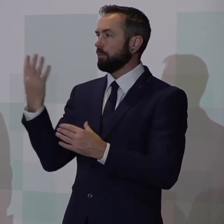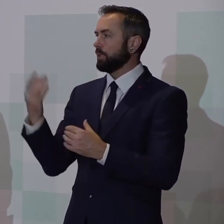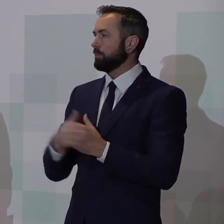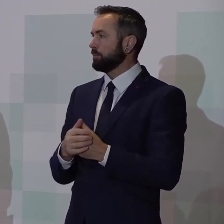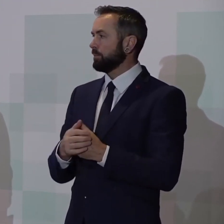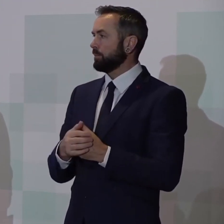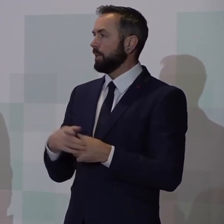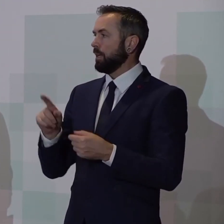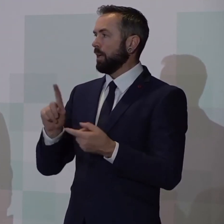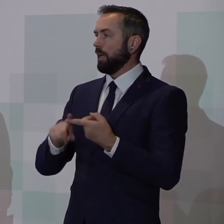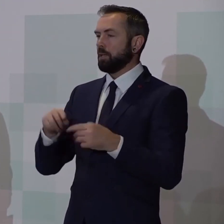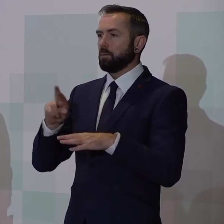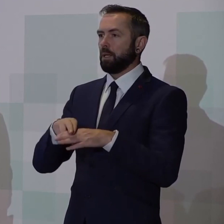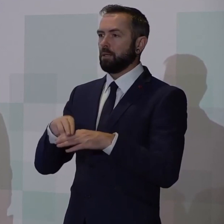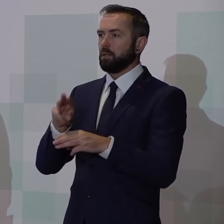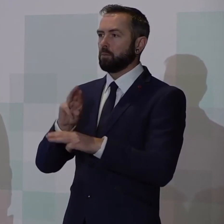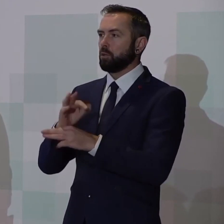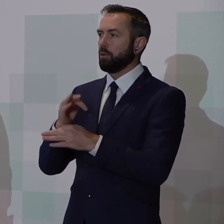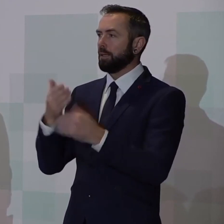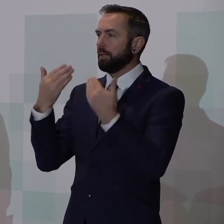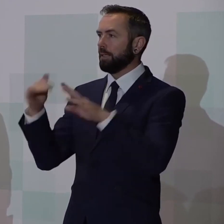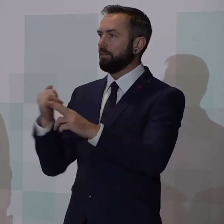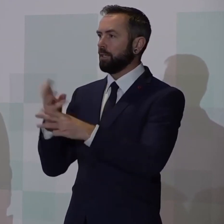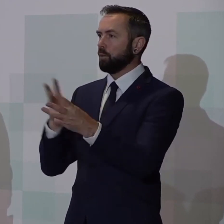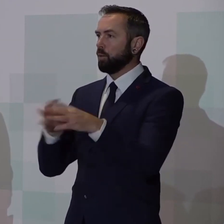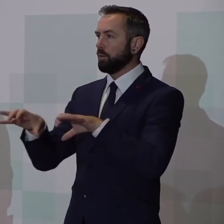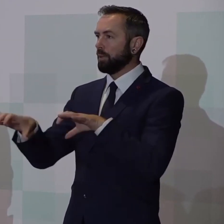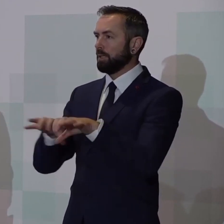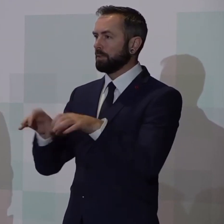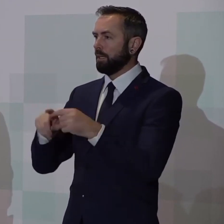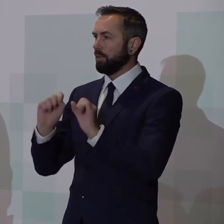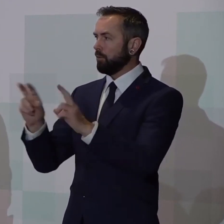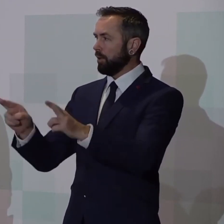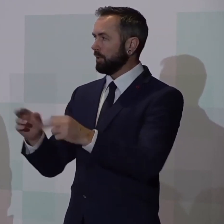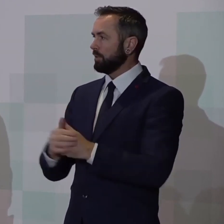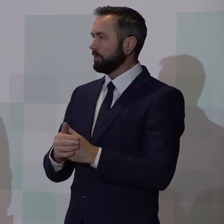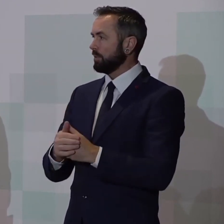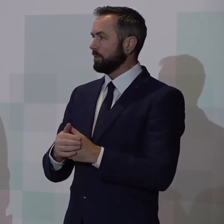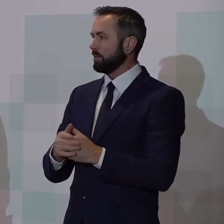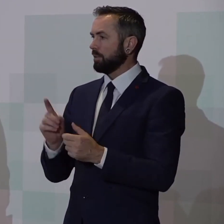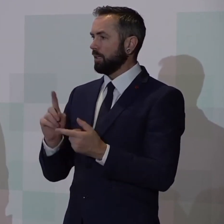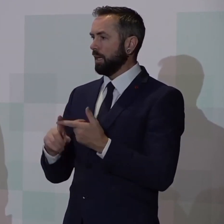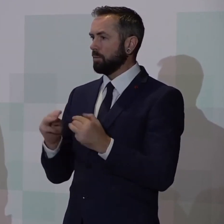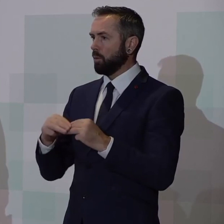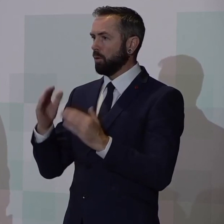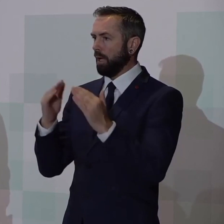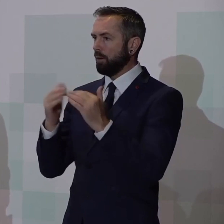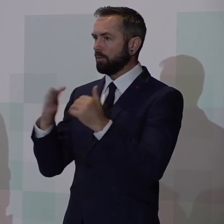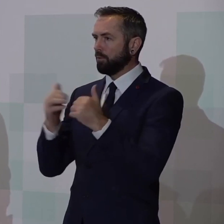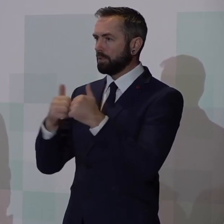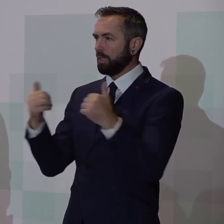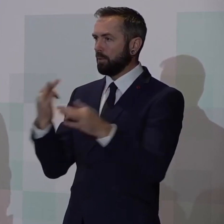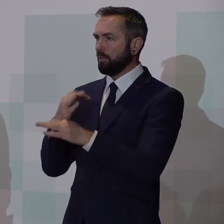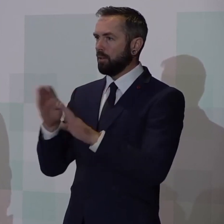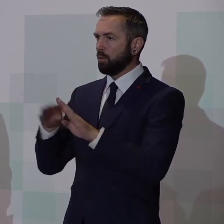and better parental leave and fathers' rights around in the workplace, and housing for separated fathers and community